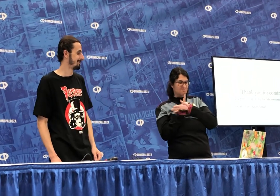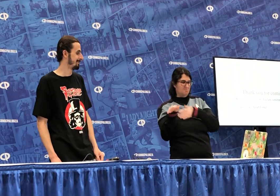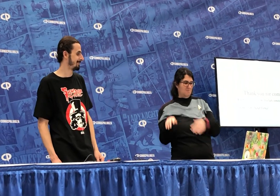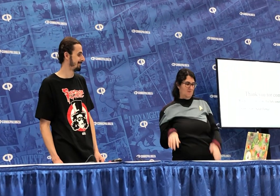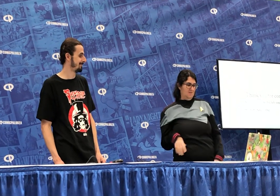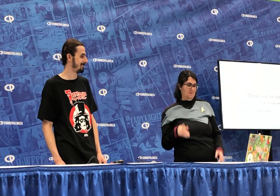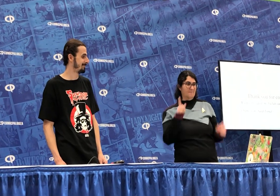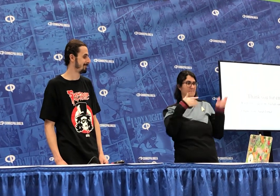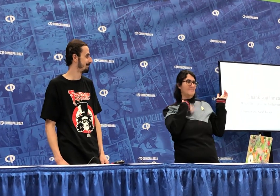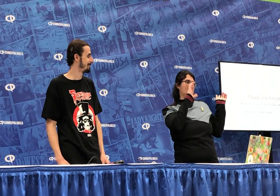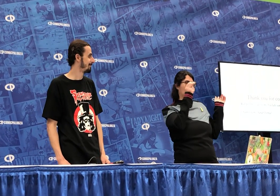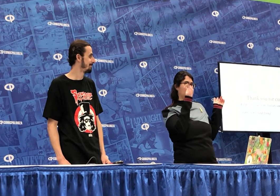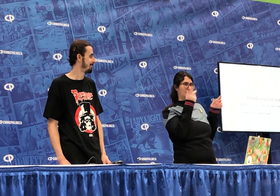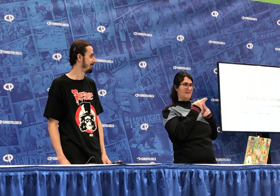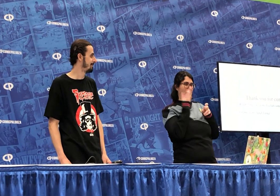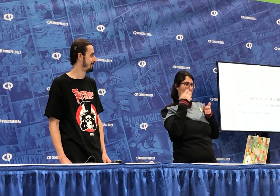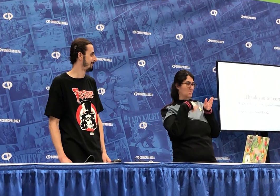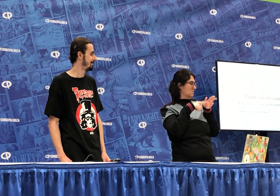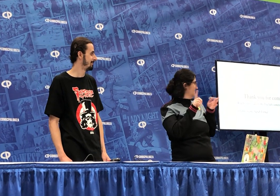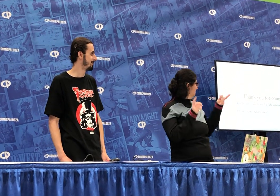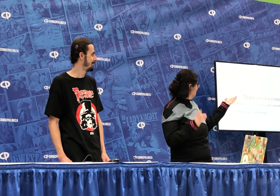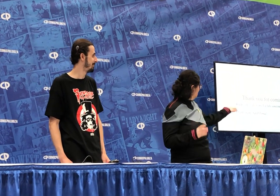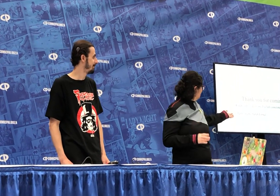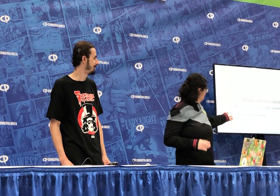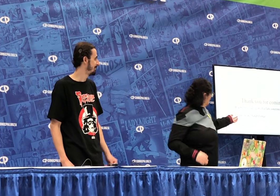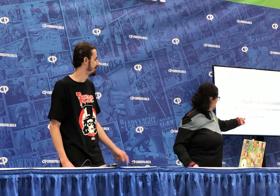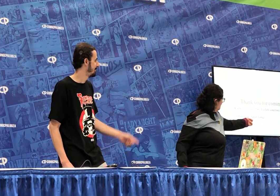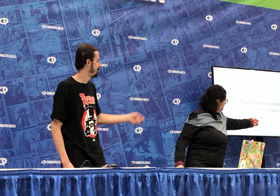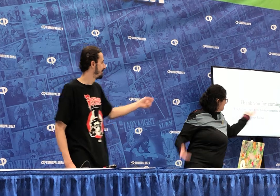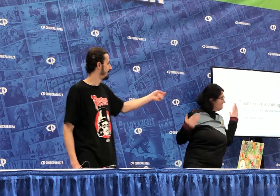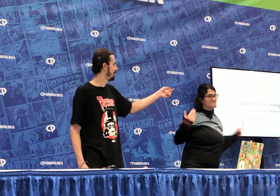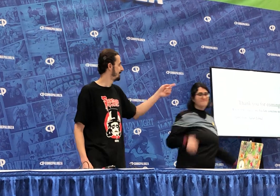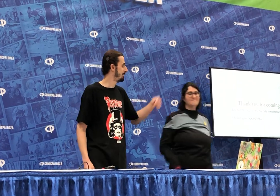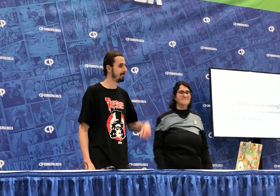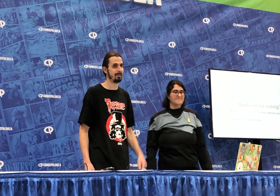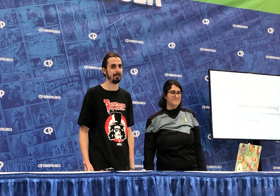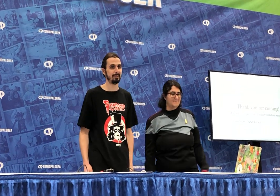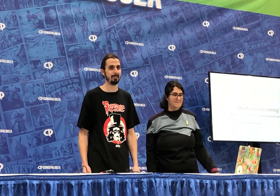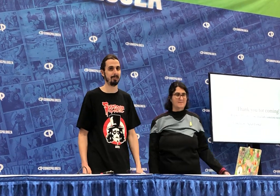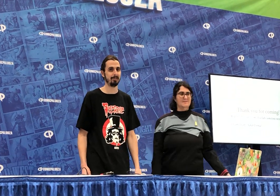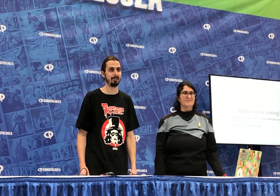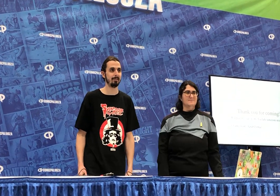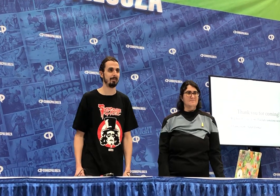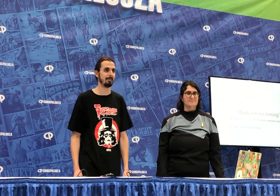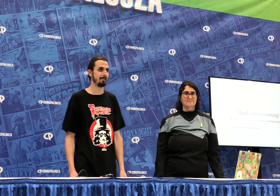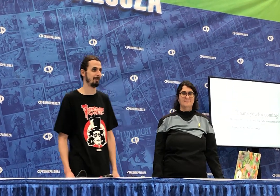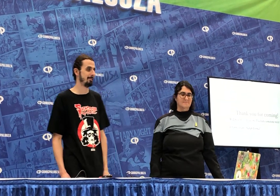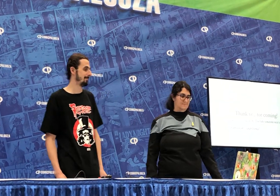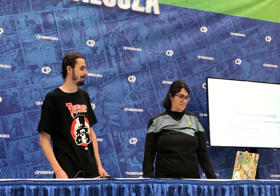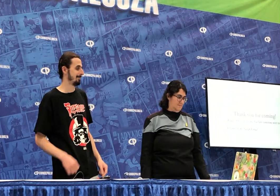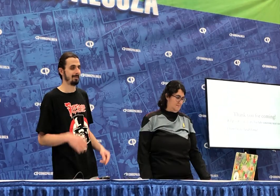also check out my YouTube channel. I'm going to post this video here. It's just under my first and last name, so Sarah